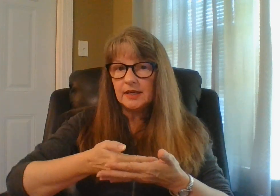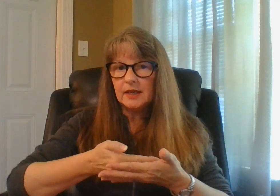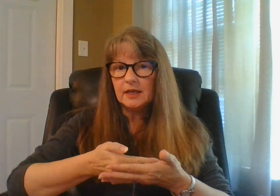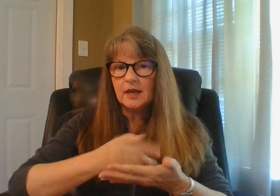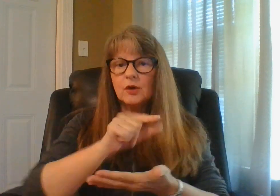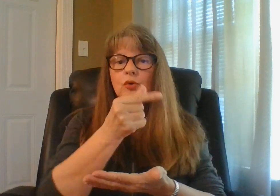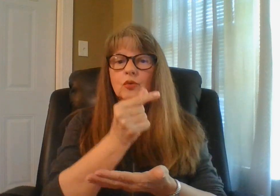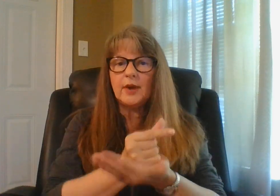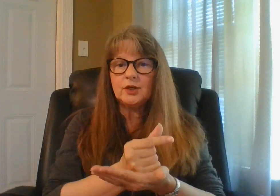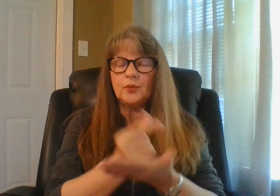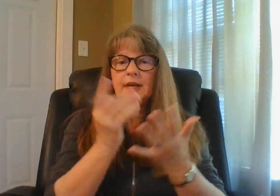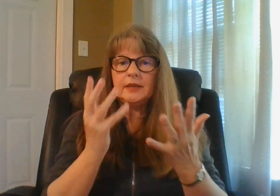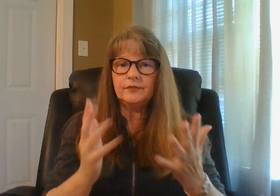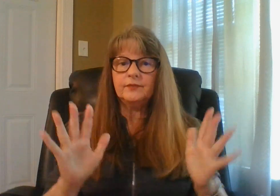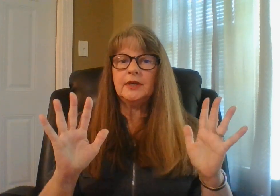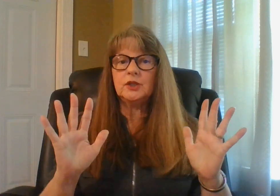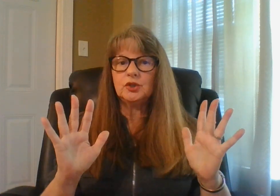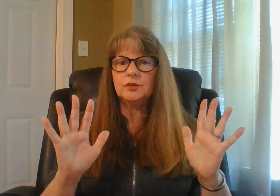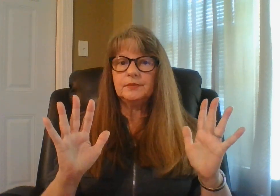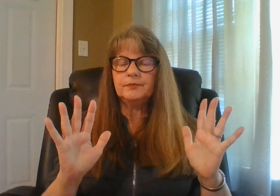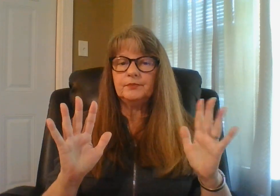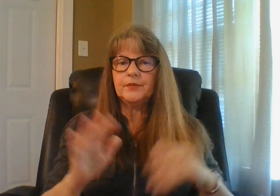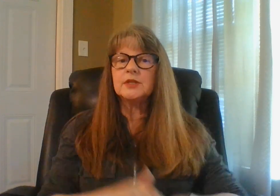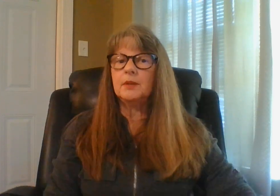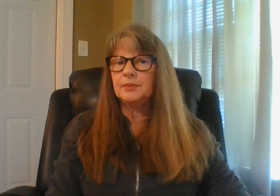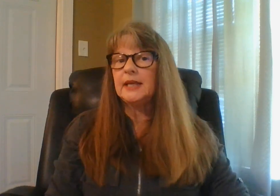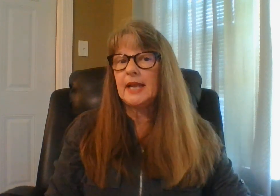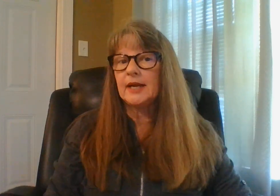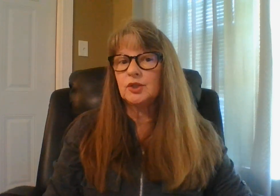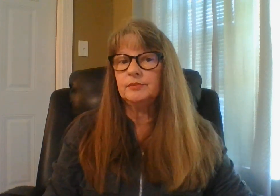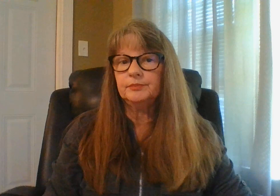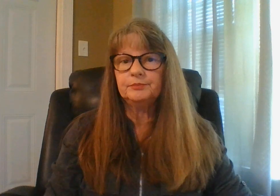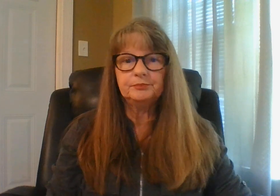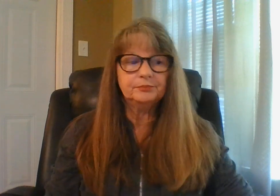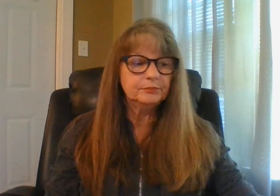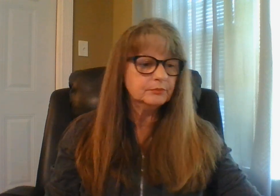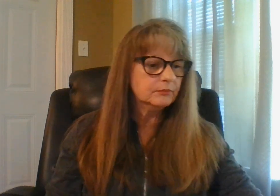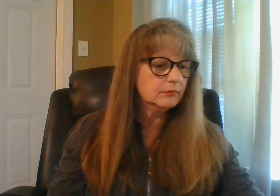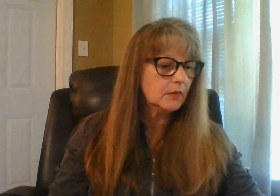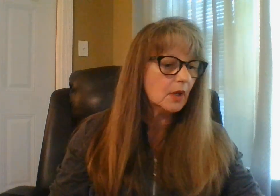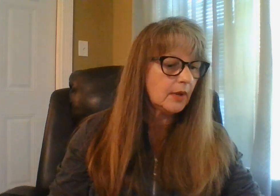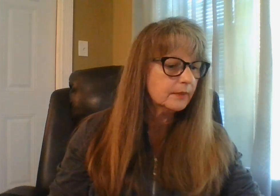son graduated. Finish. It's completed action. Okay.